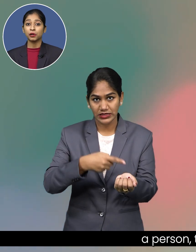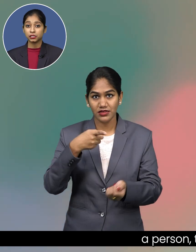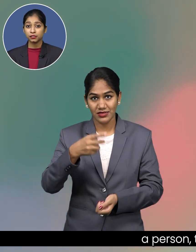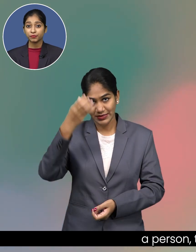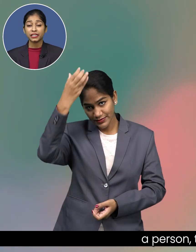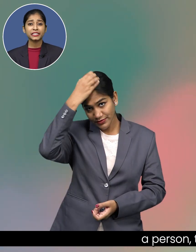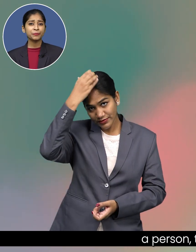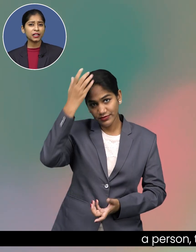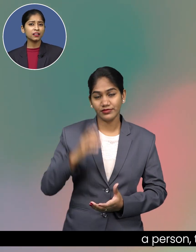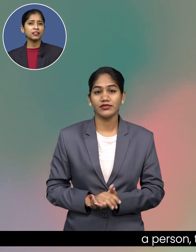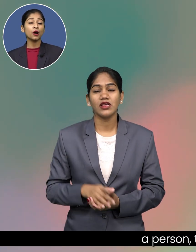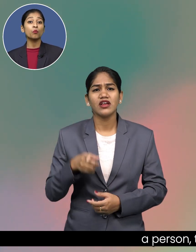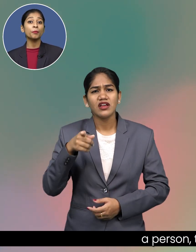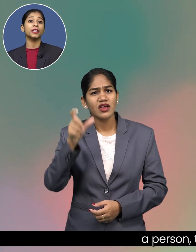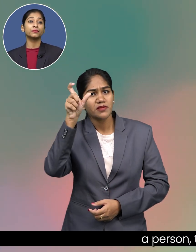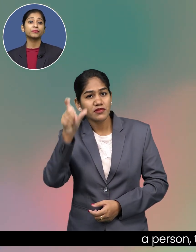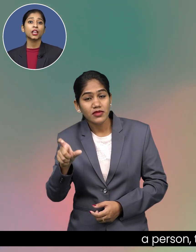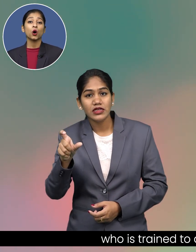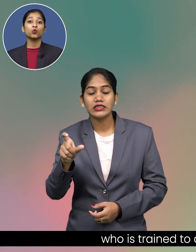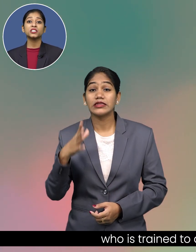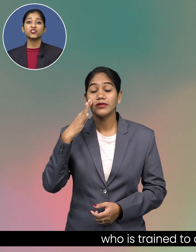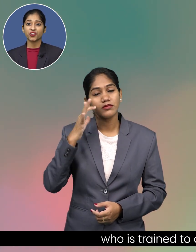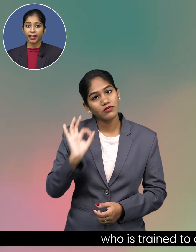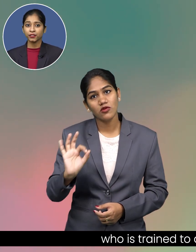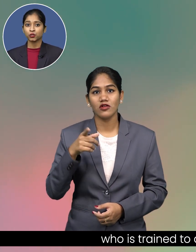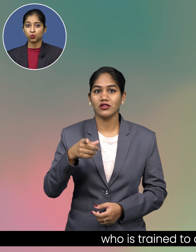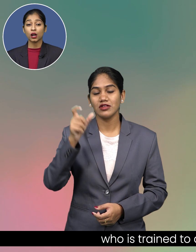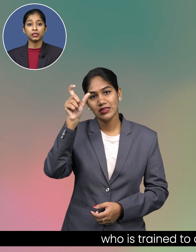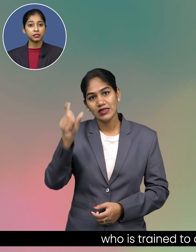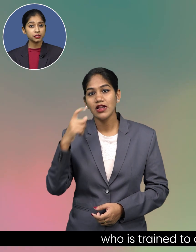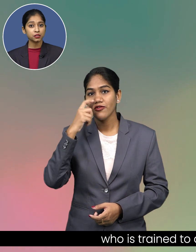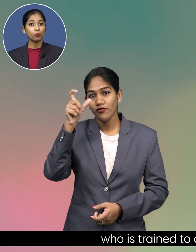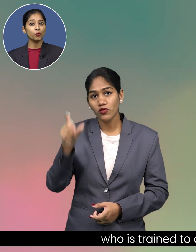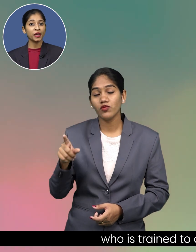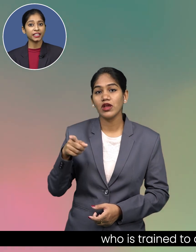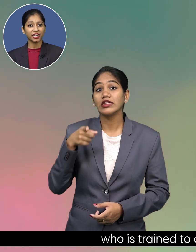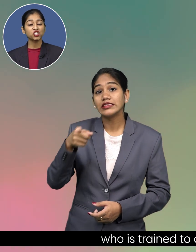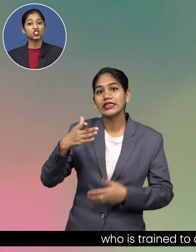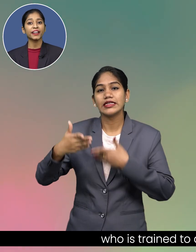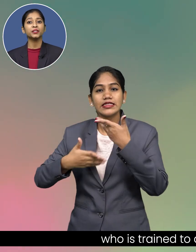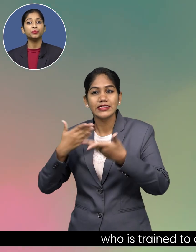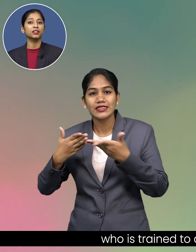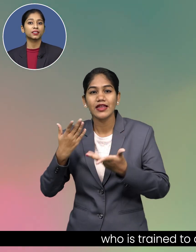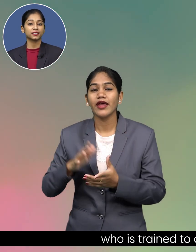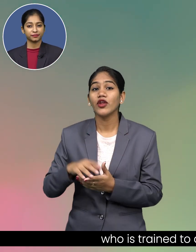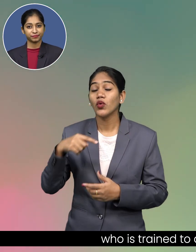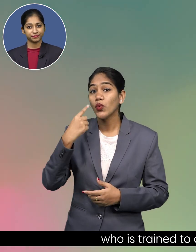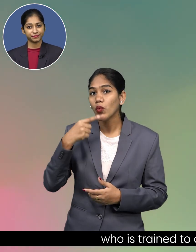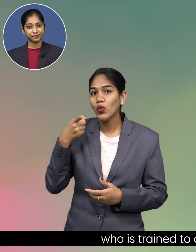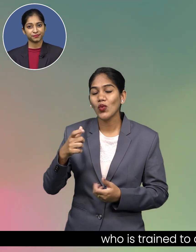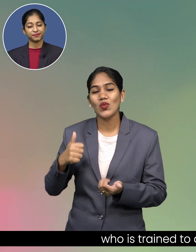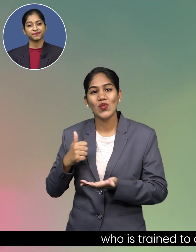a person, typically a woman, who is trained to assist women in childbirth.